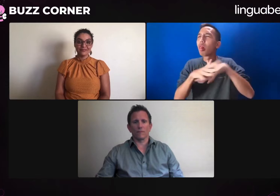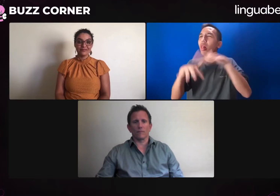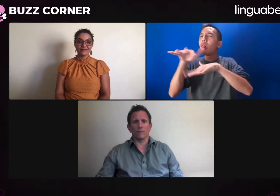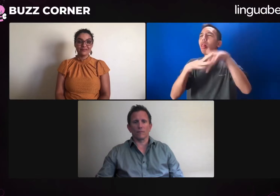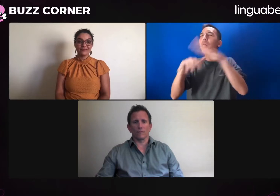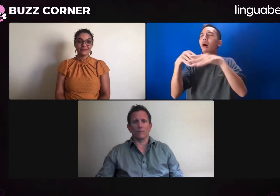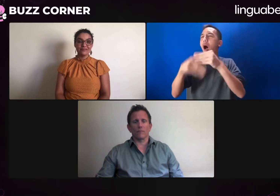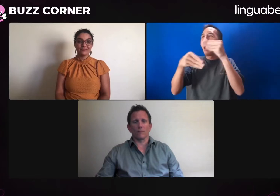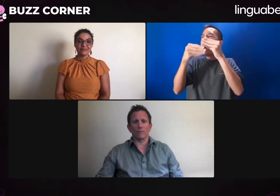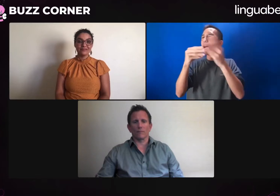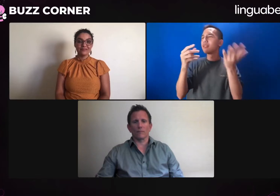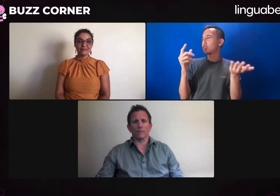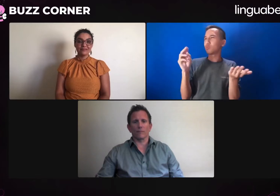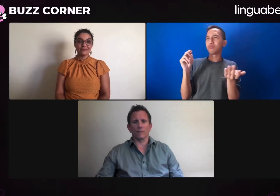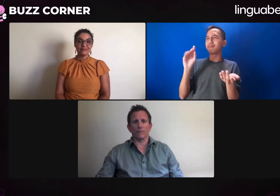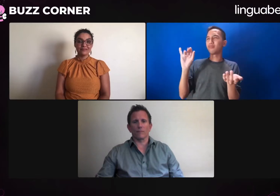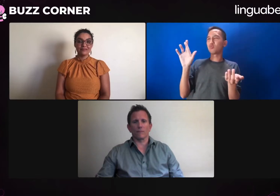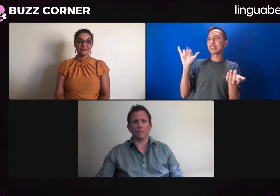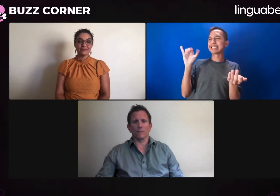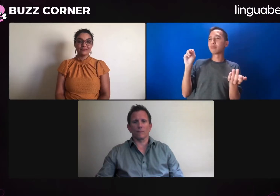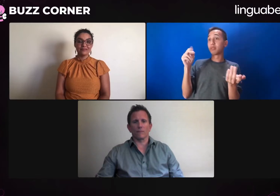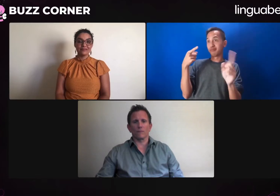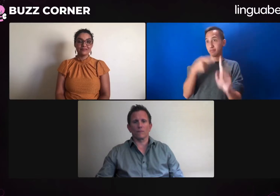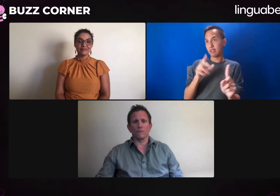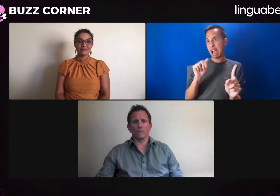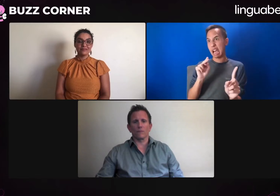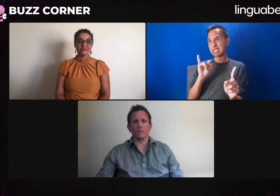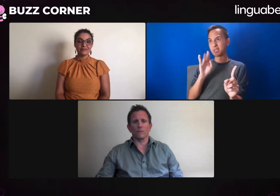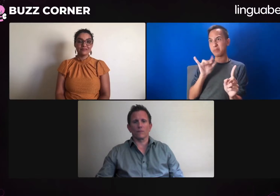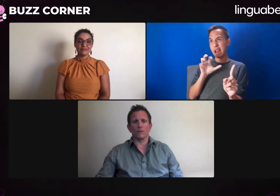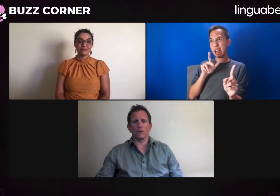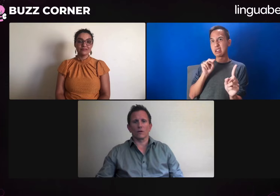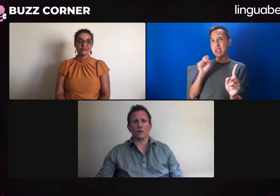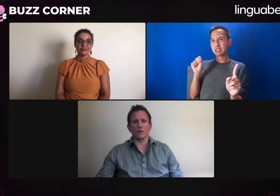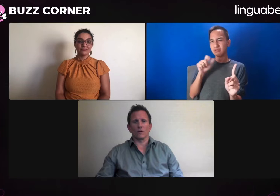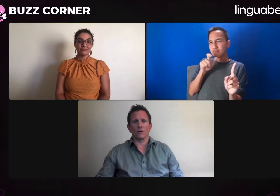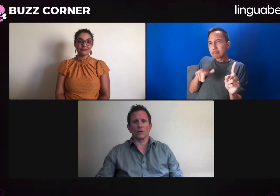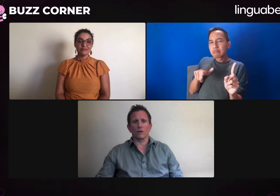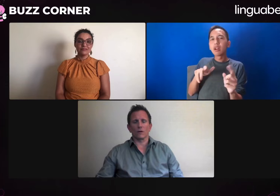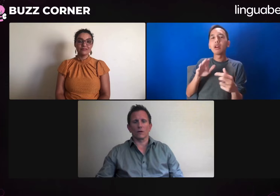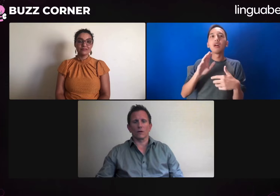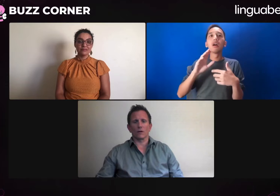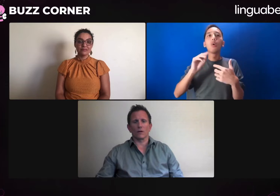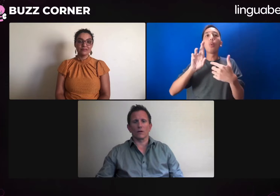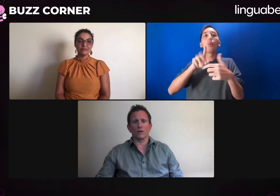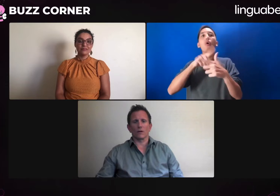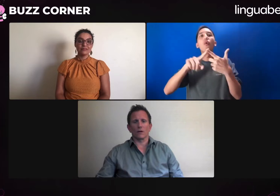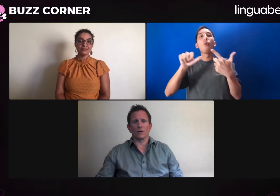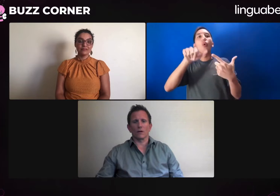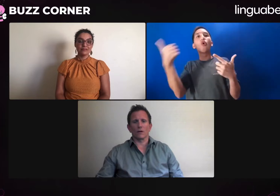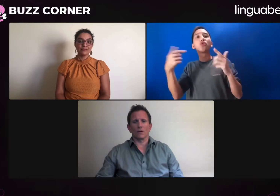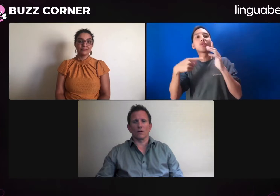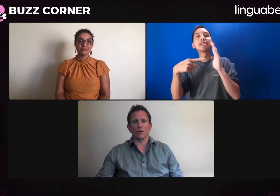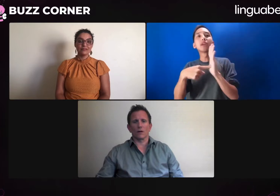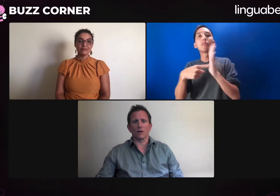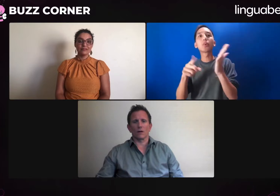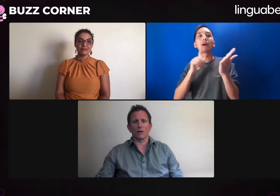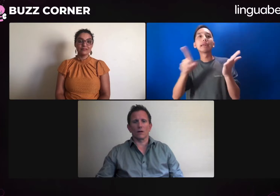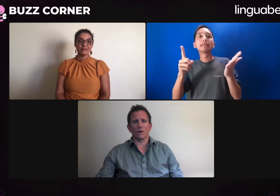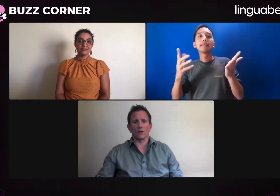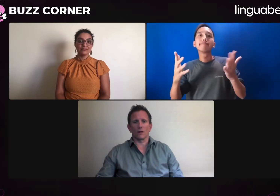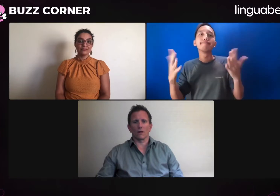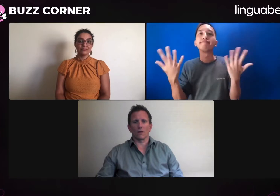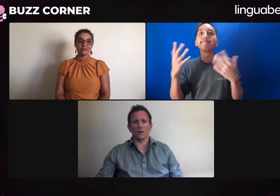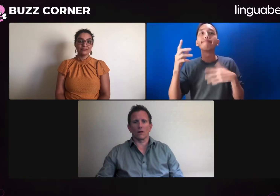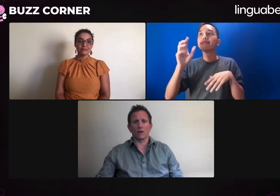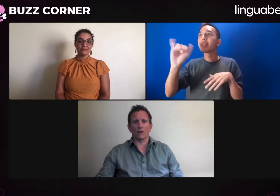being monkeys, and all of those various layers of things with racism. And, that doesn't necessarily mean